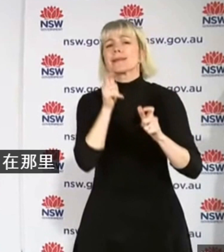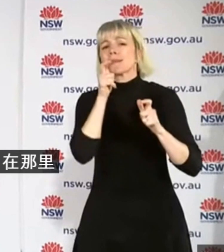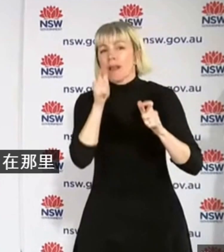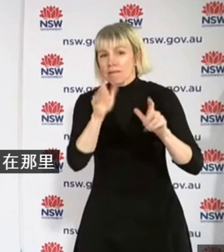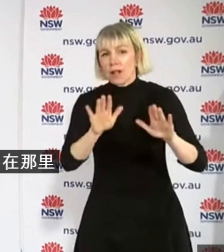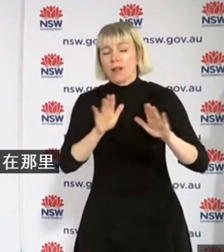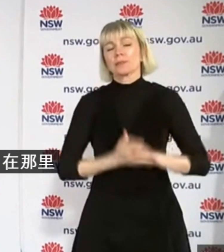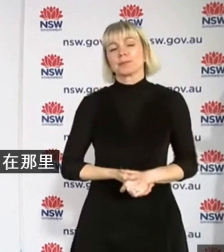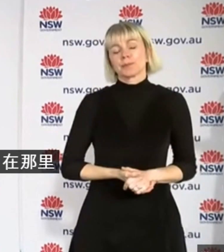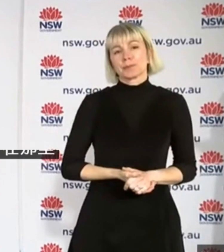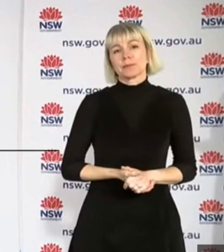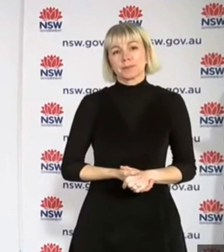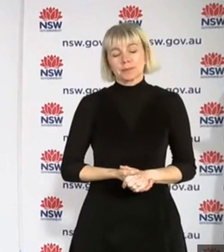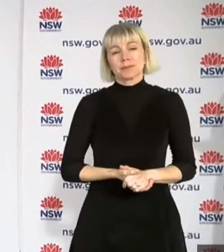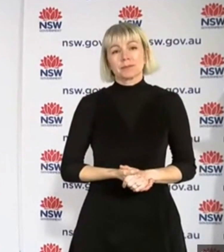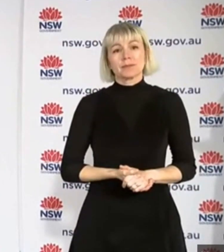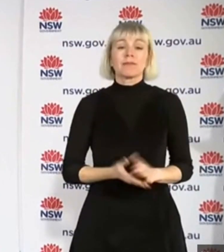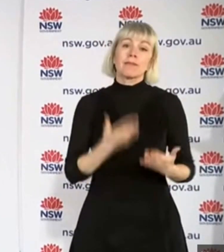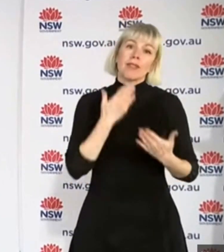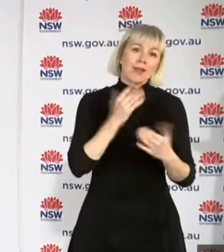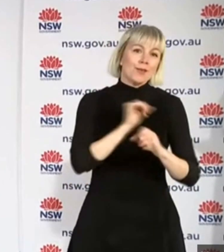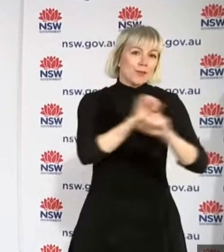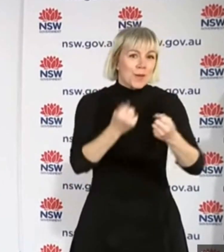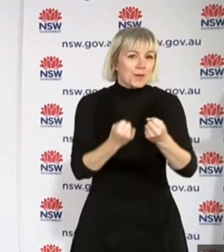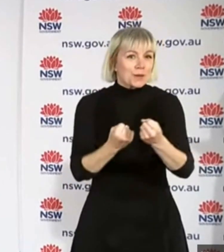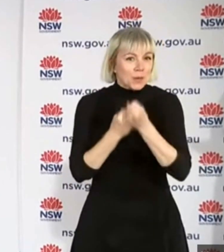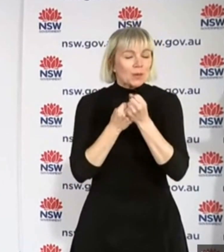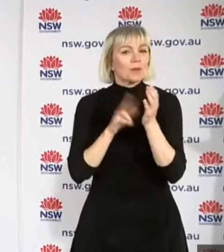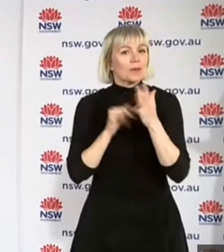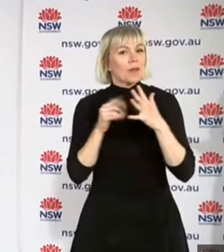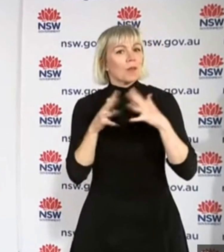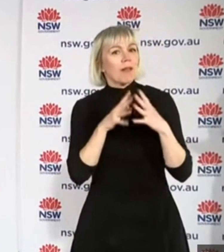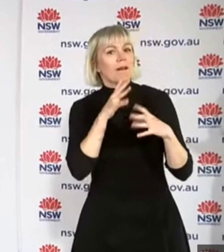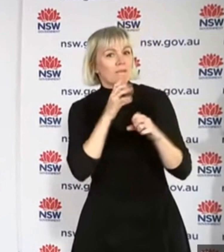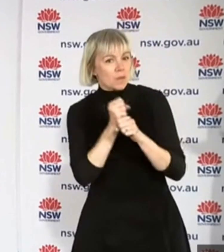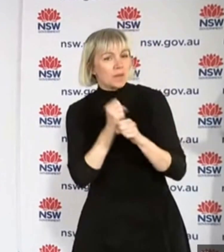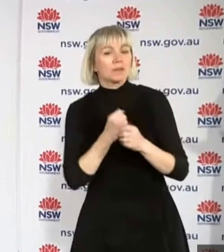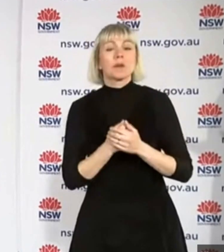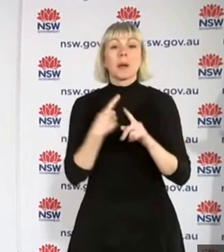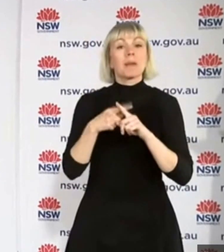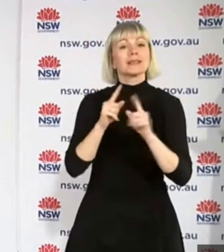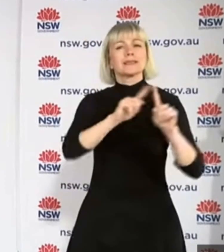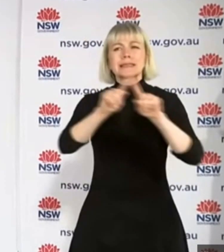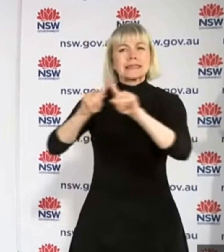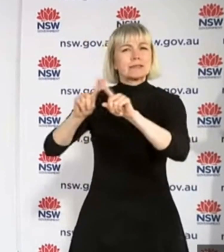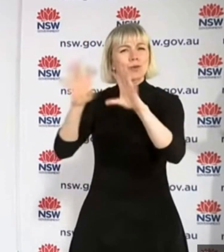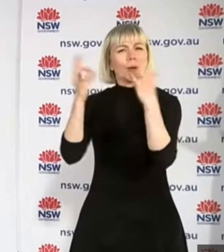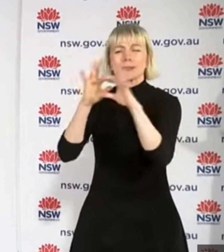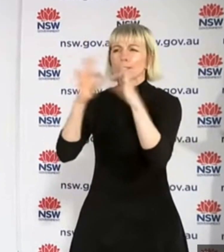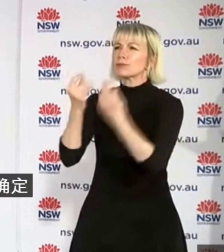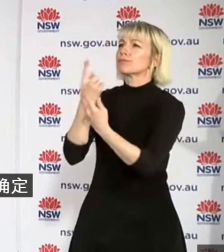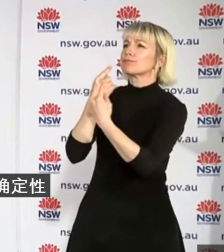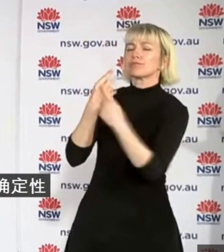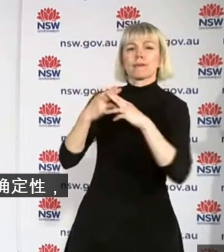thank everybody who has supported the New South Wales Government in putting this roadmap together. It provides certainty for business, certainty for